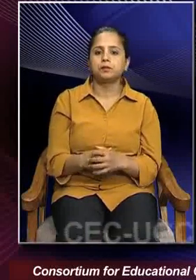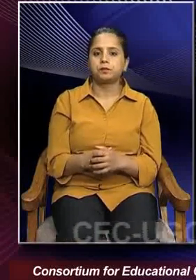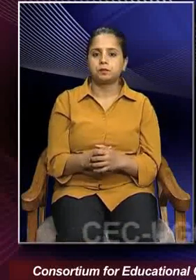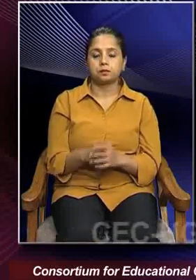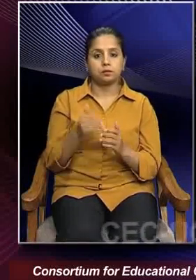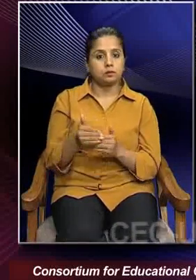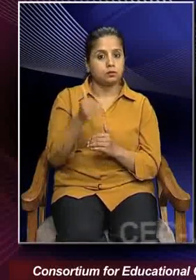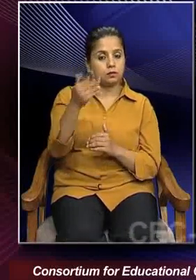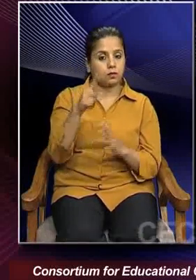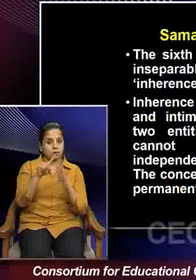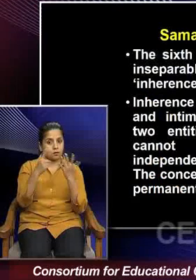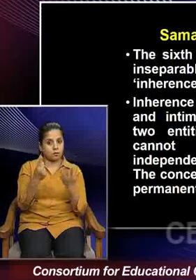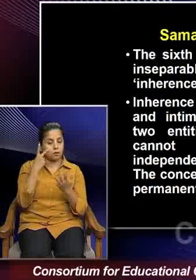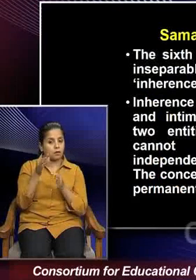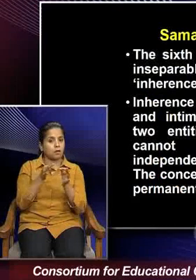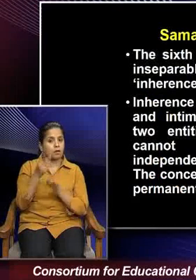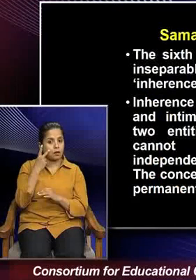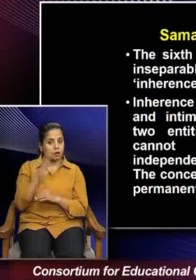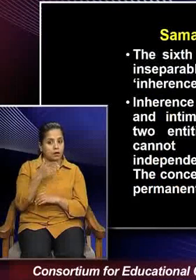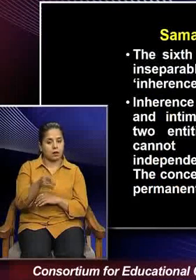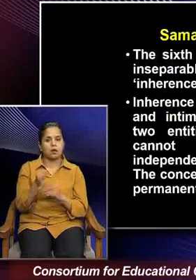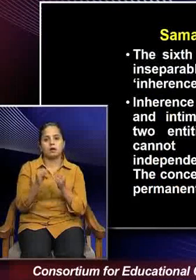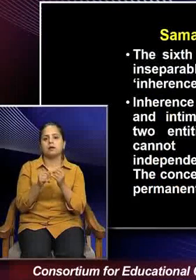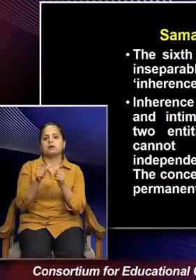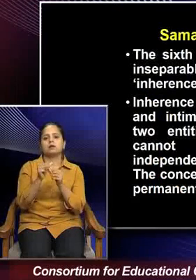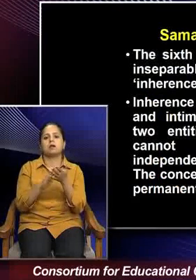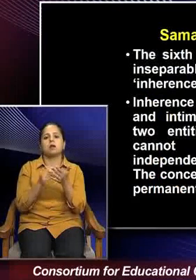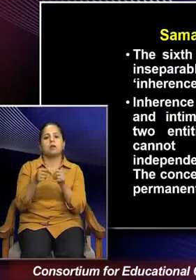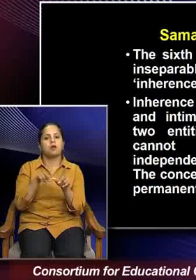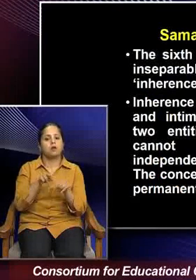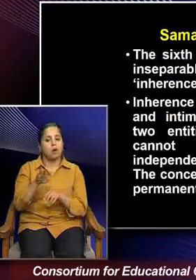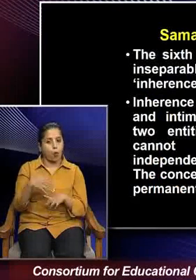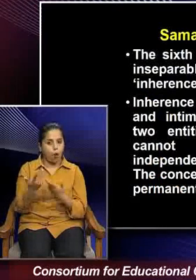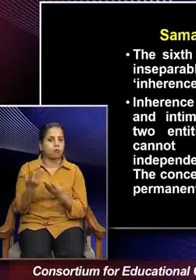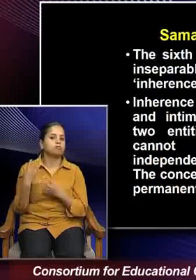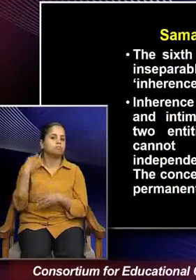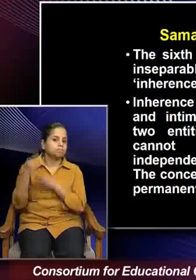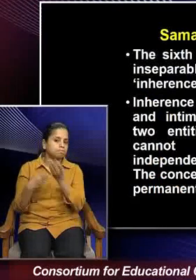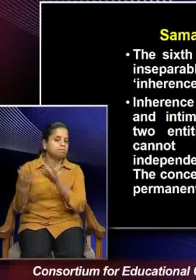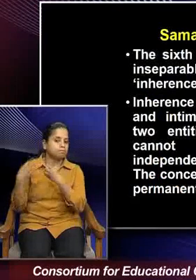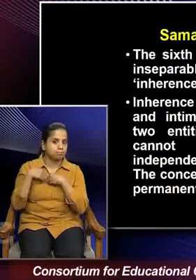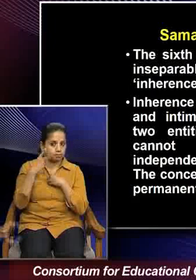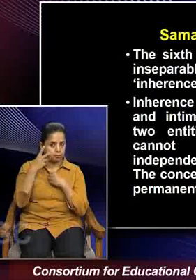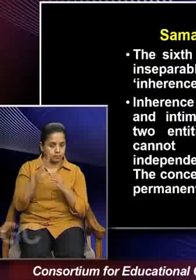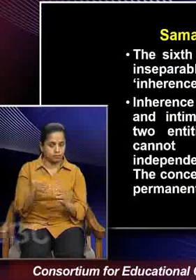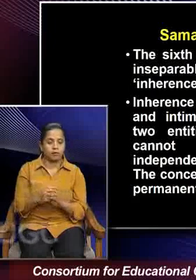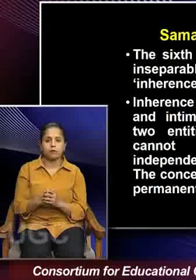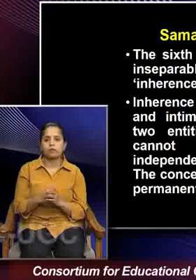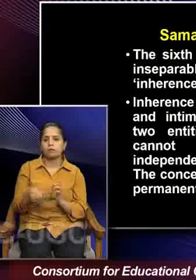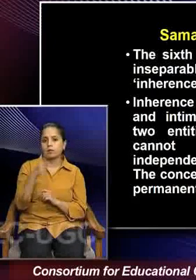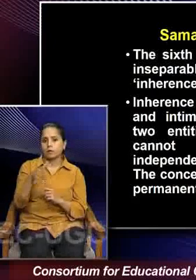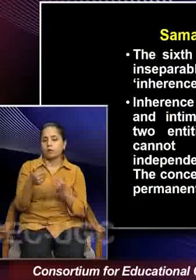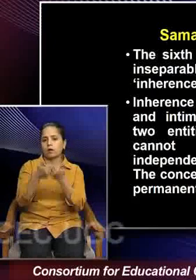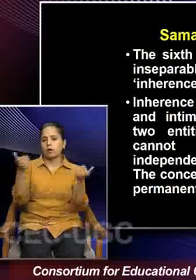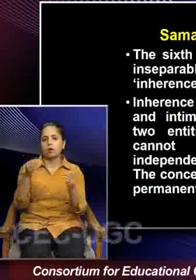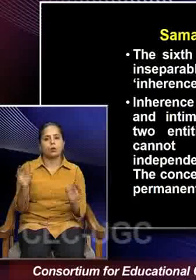Moving to the sixth category, which is samavai or inherence. It is